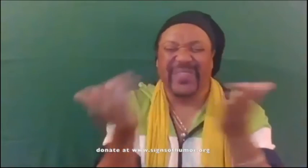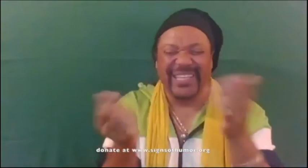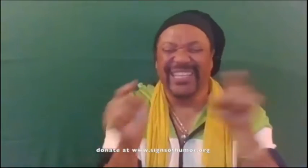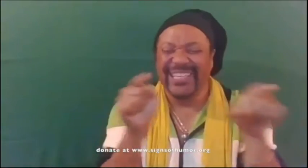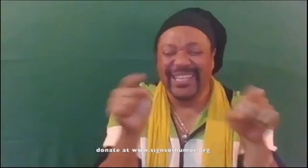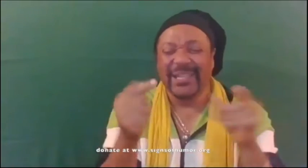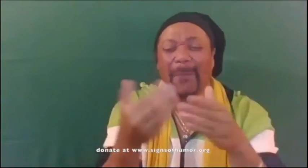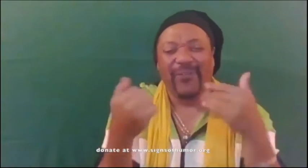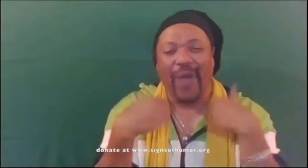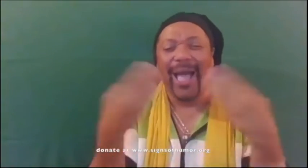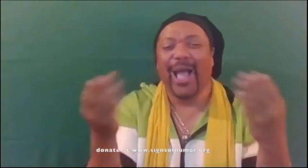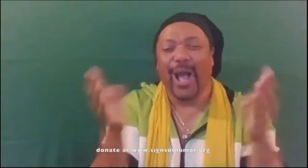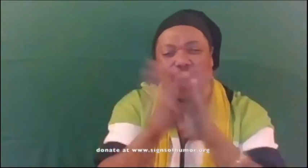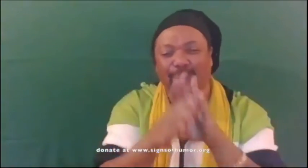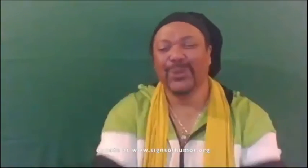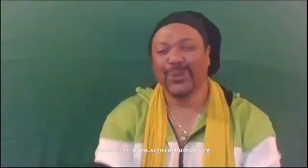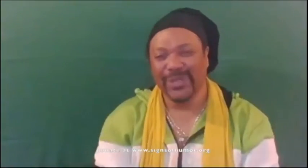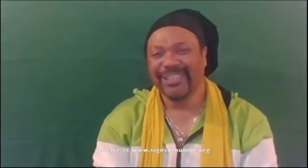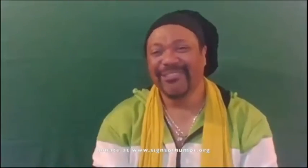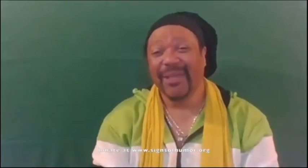I can compare a few things, before I close.